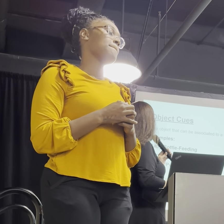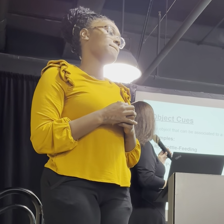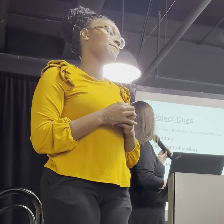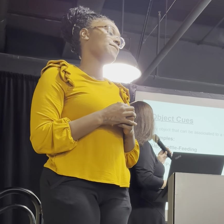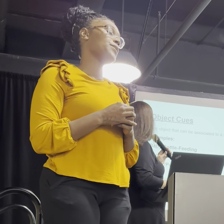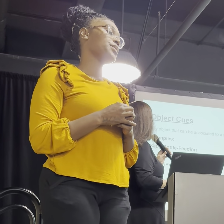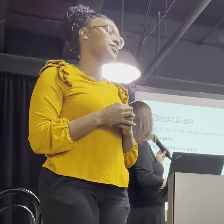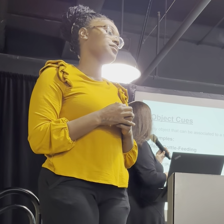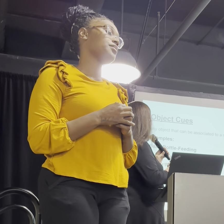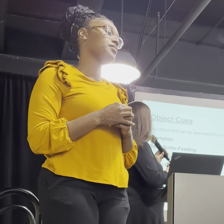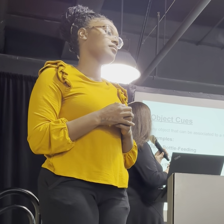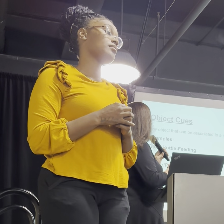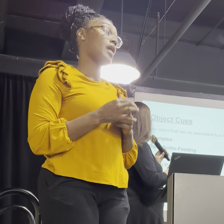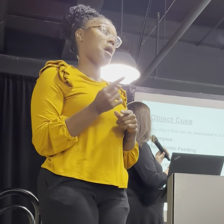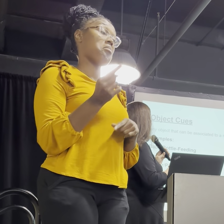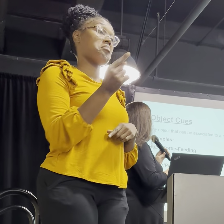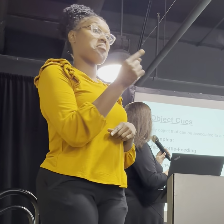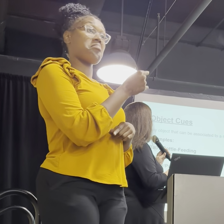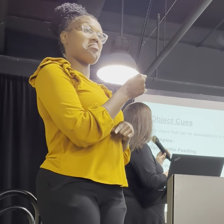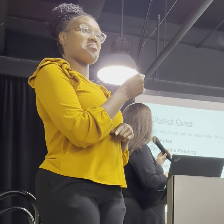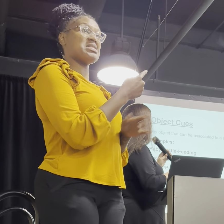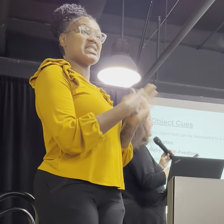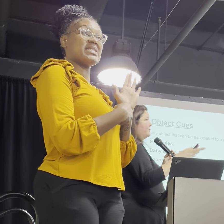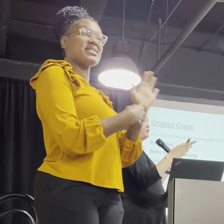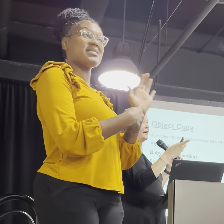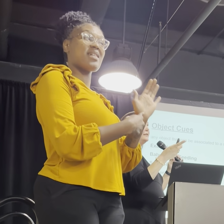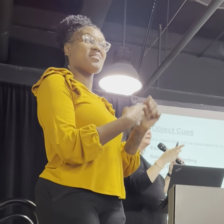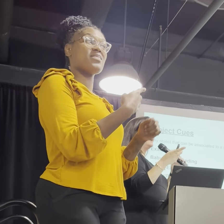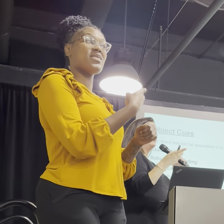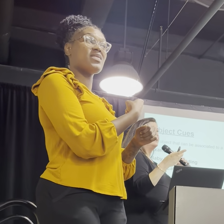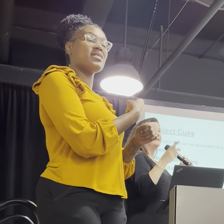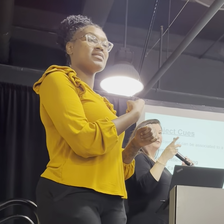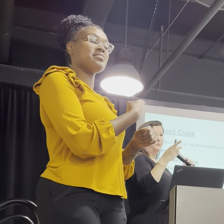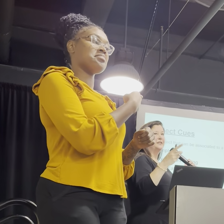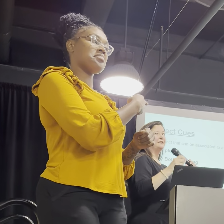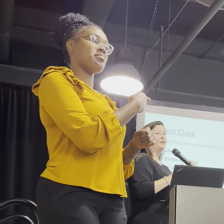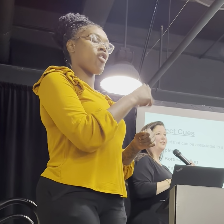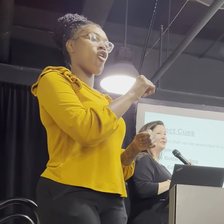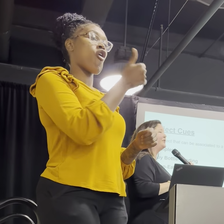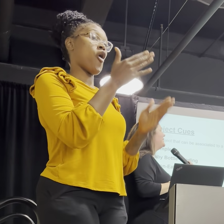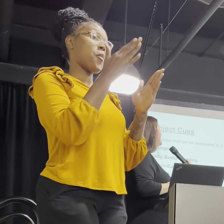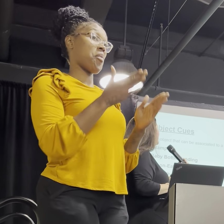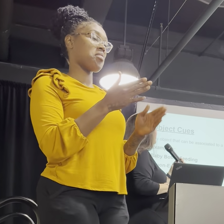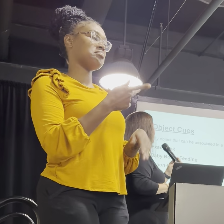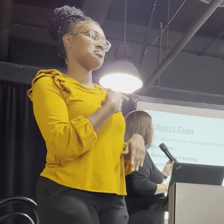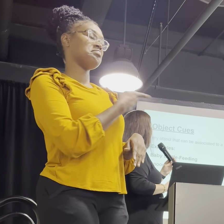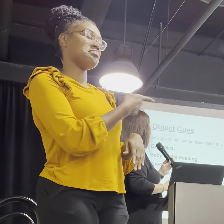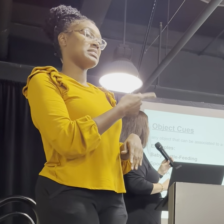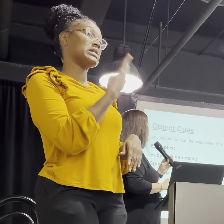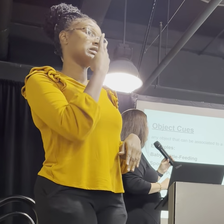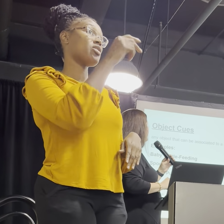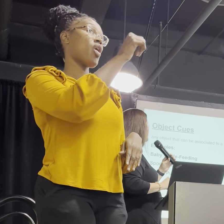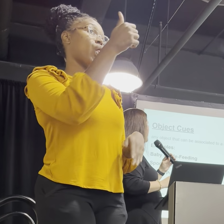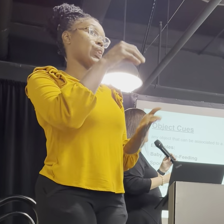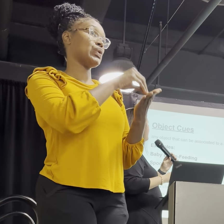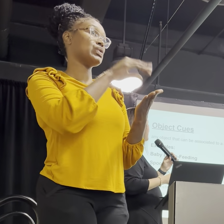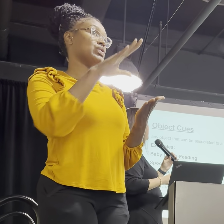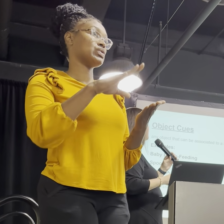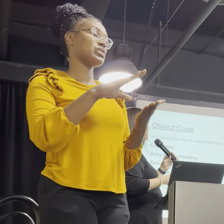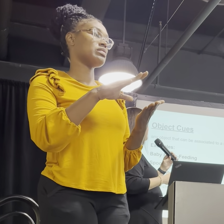So, as you can see, like there's examples like Grant and I went and saw a student